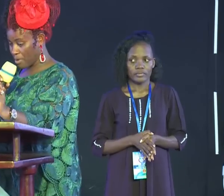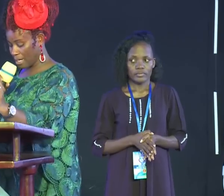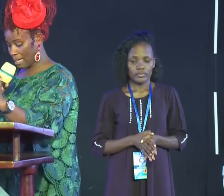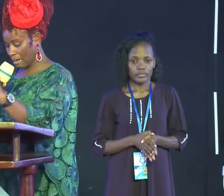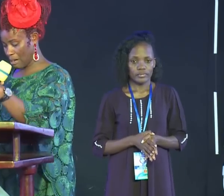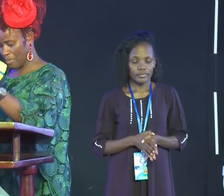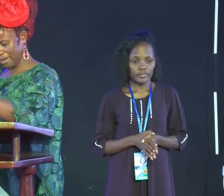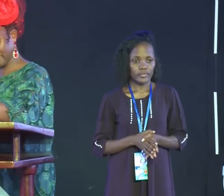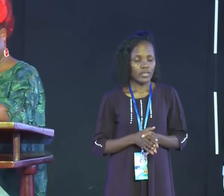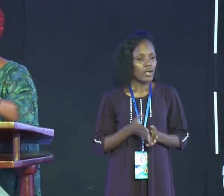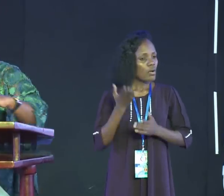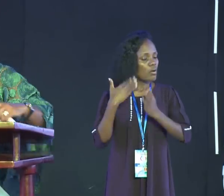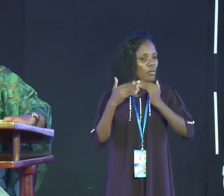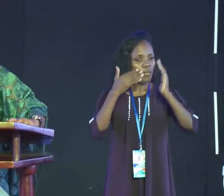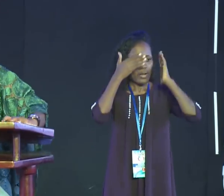My